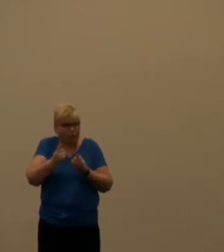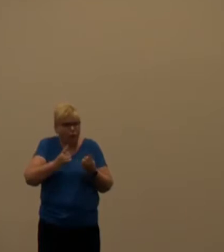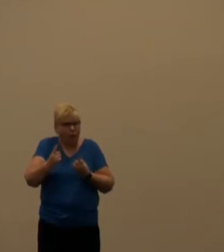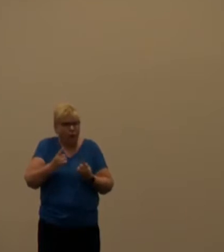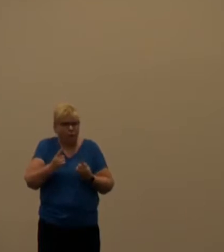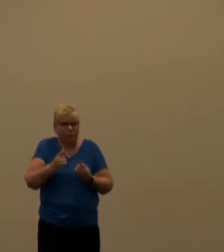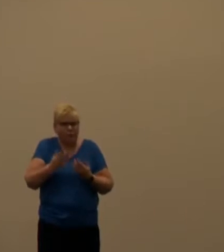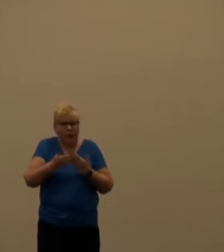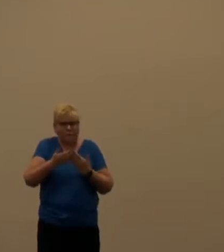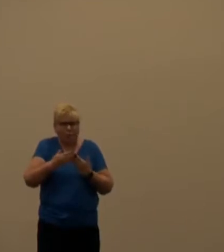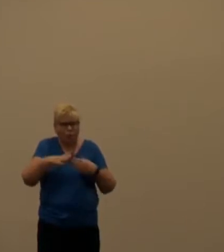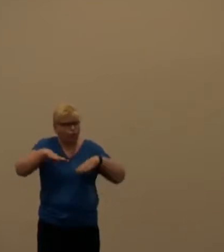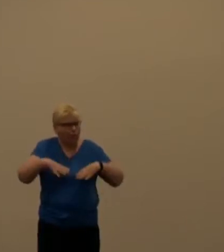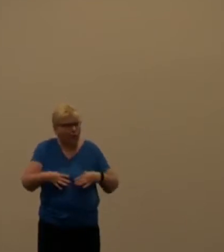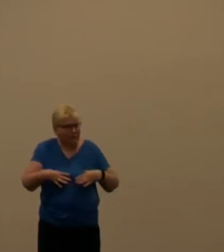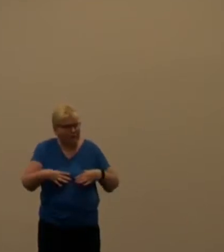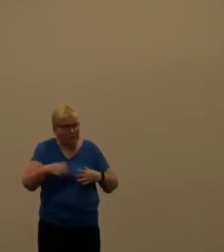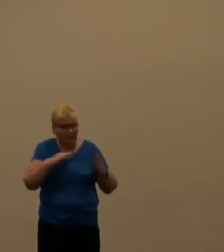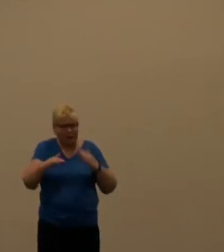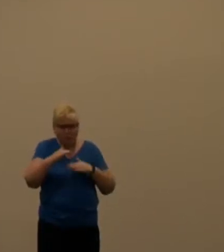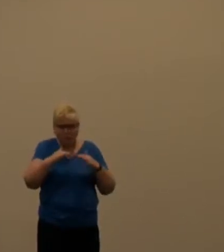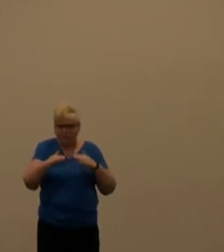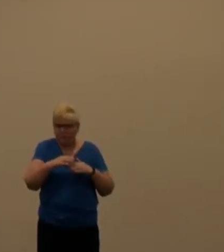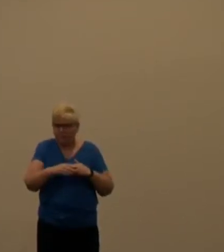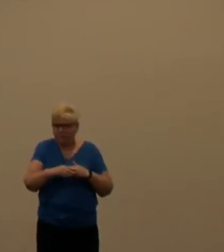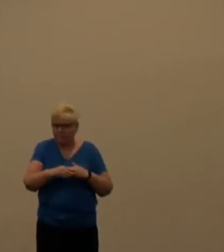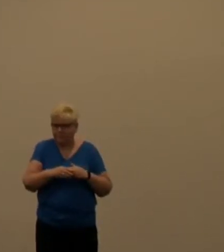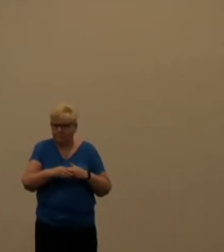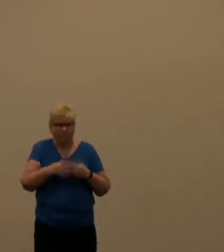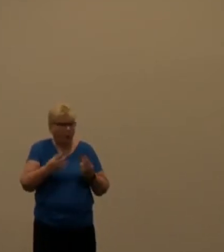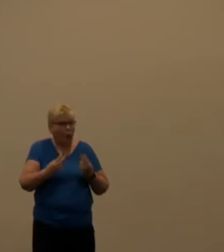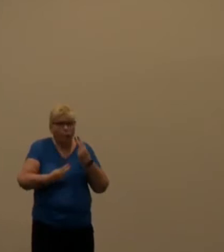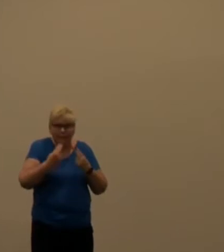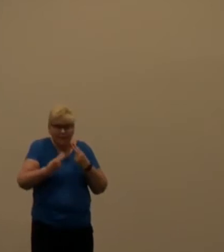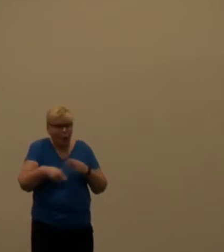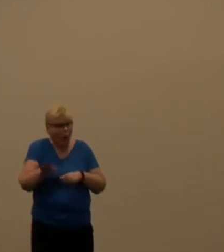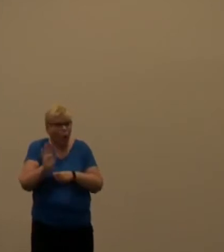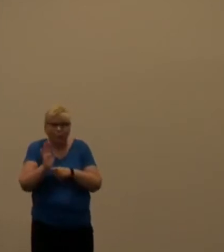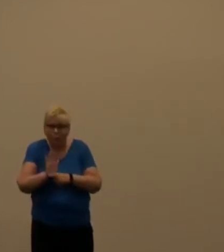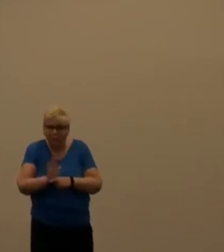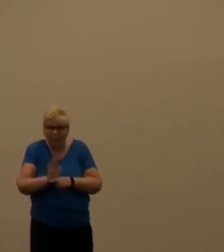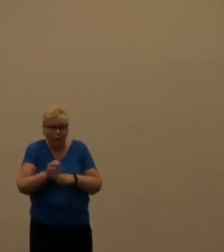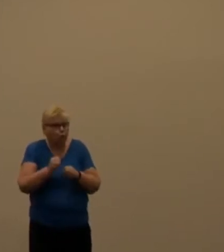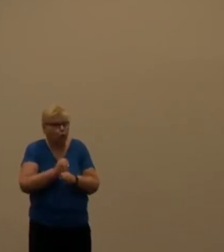more relaxed environment. As in, take a dinner, go to a movie, do something,